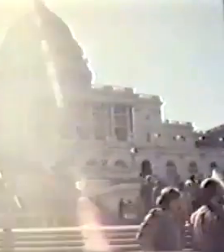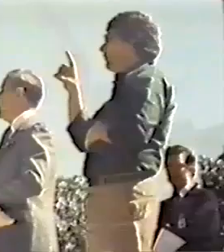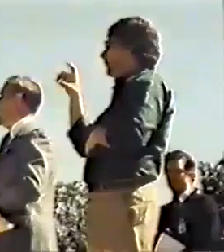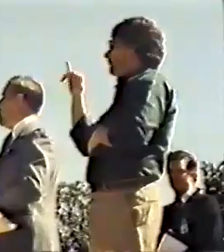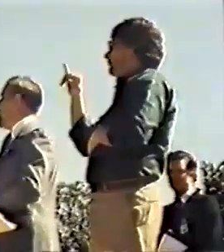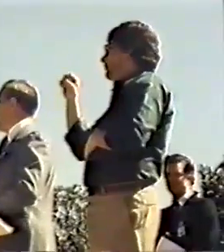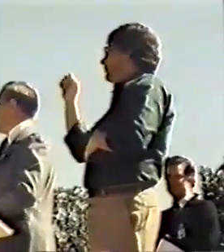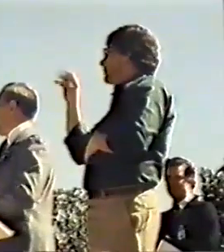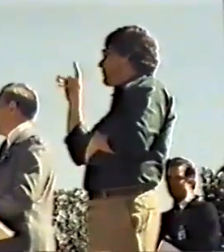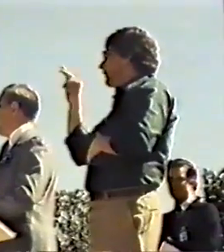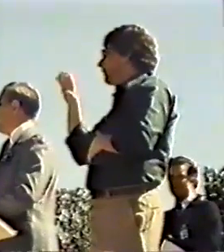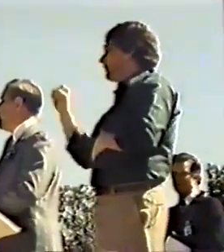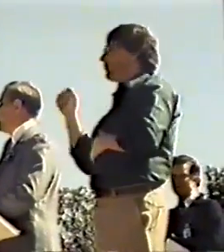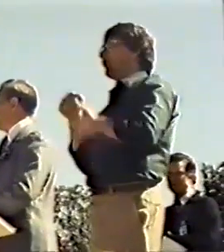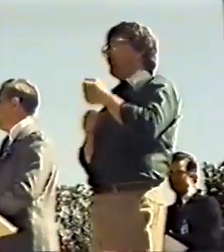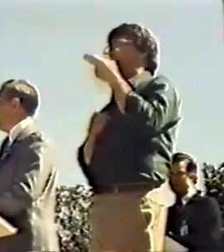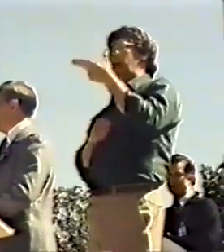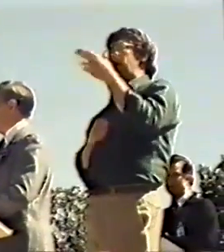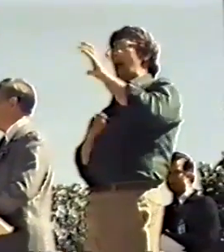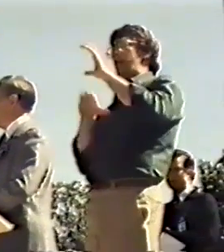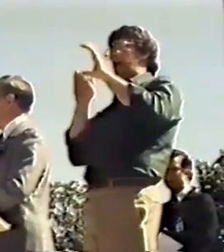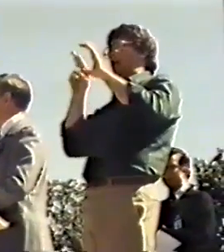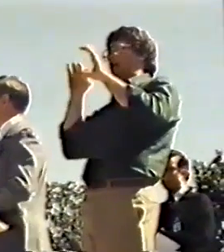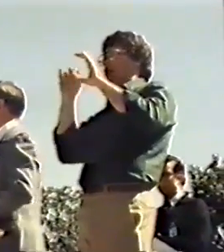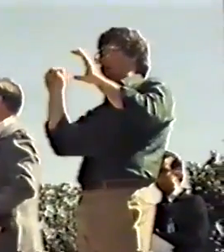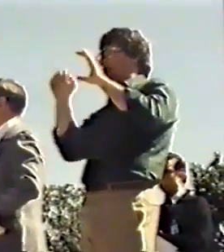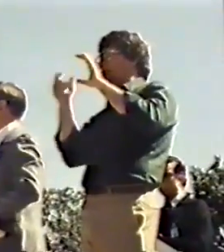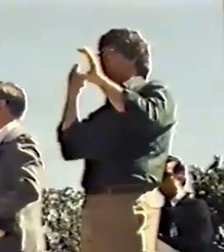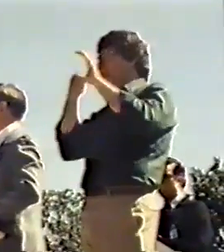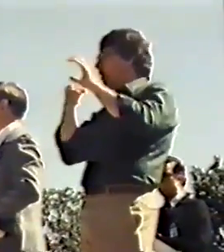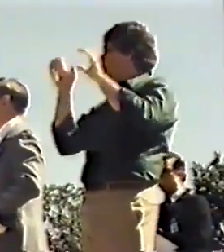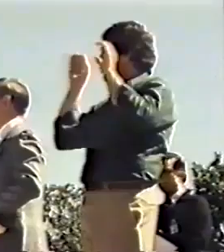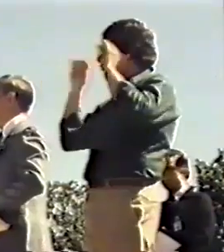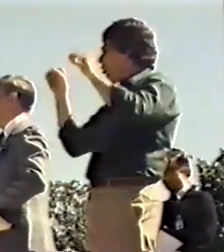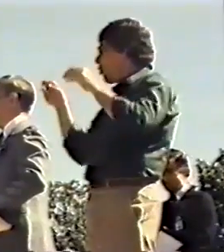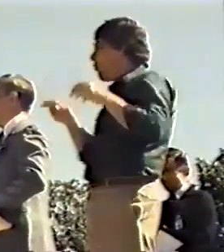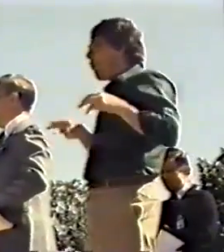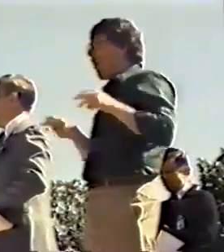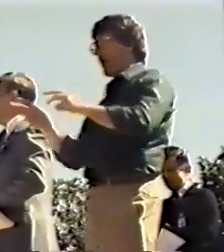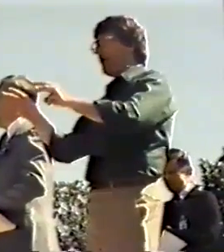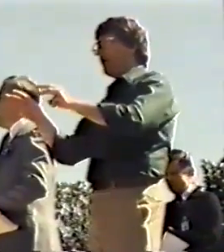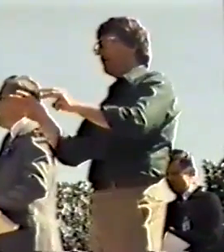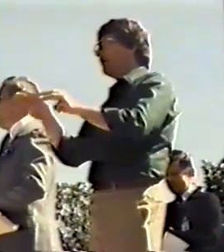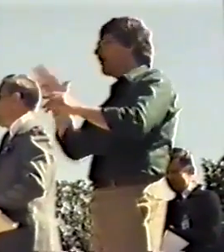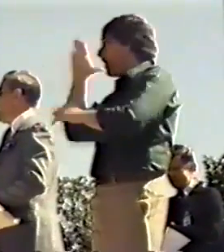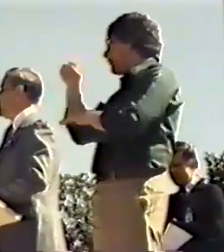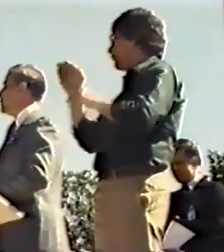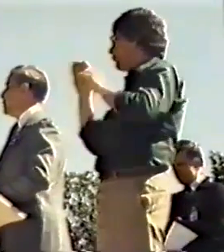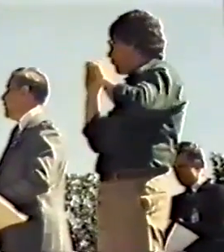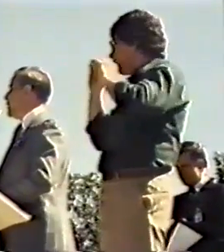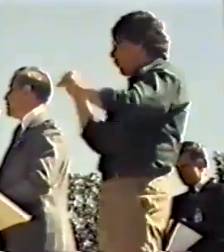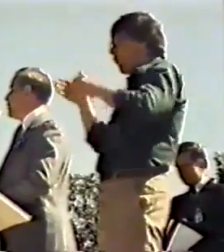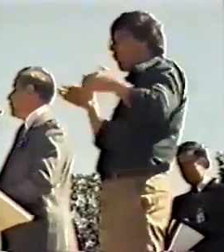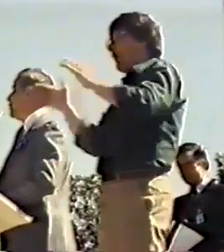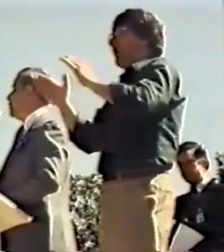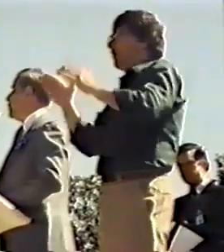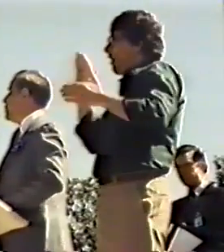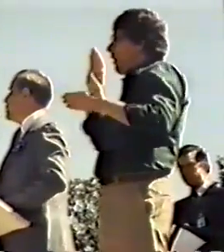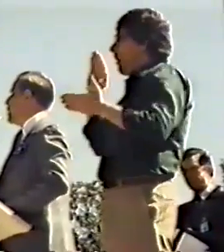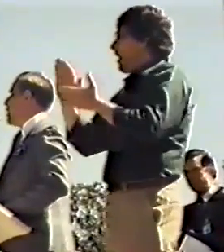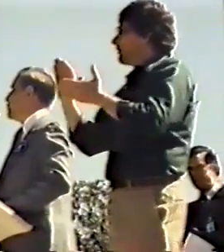disabilities or handicapping conditions in no way and by no means